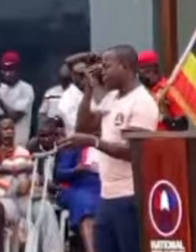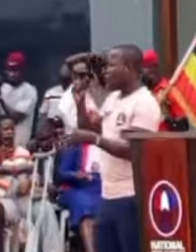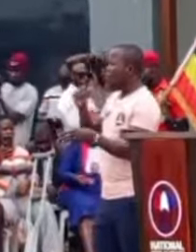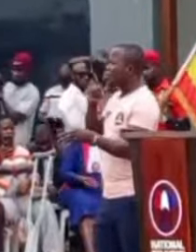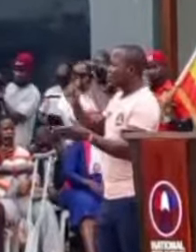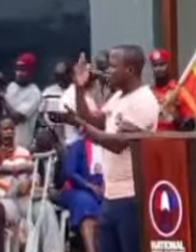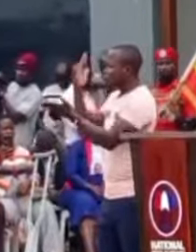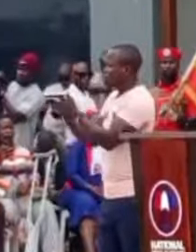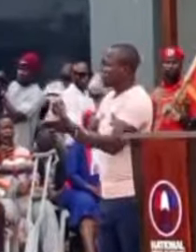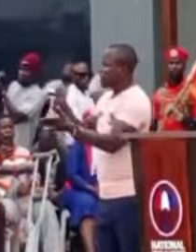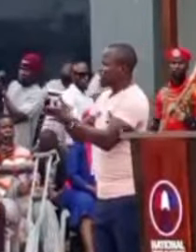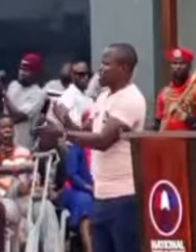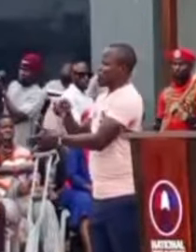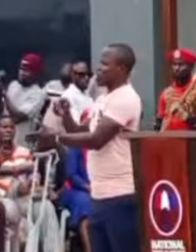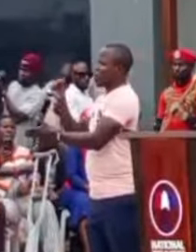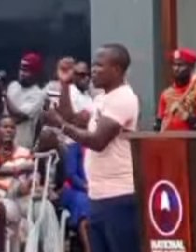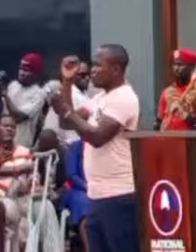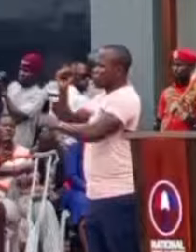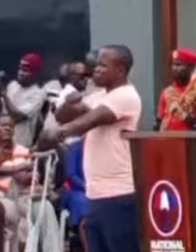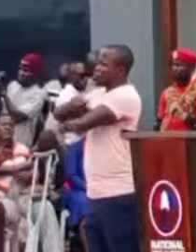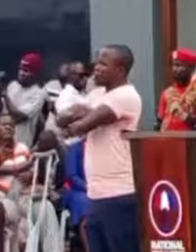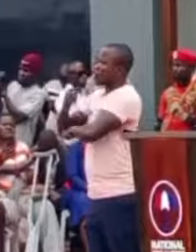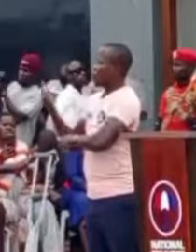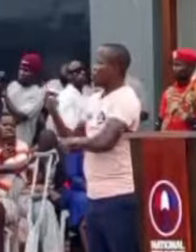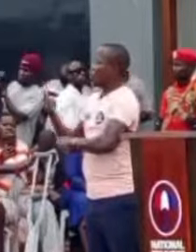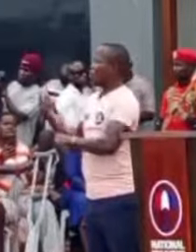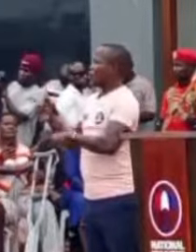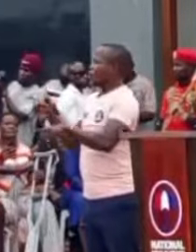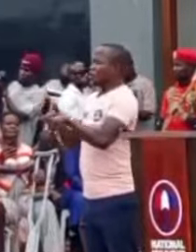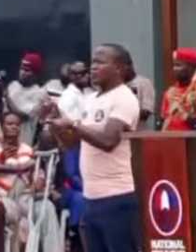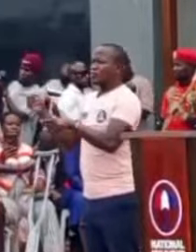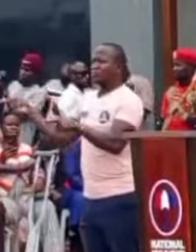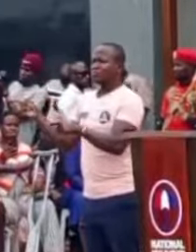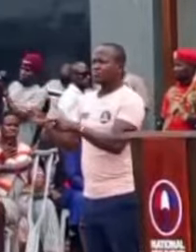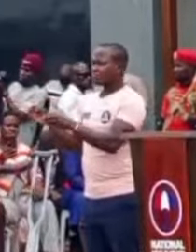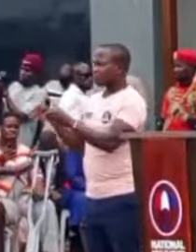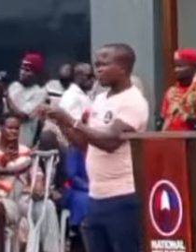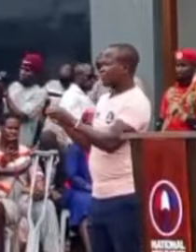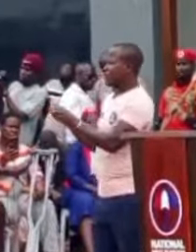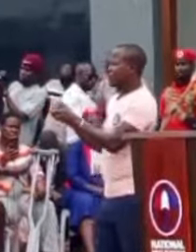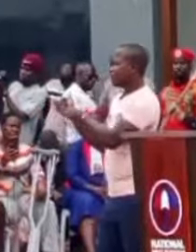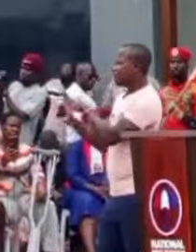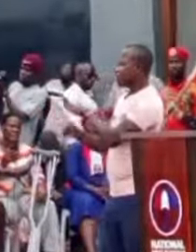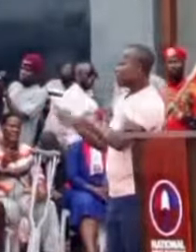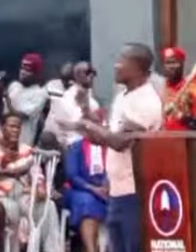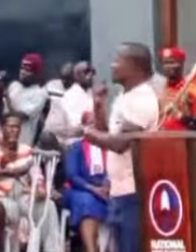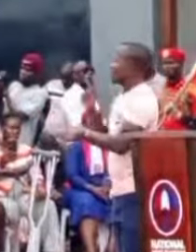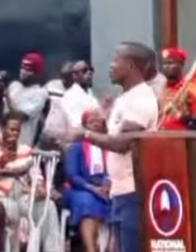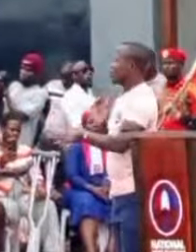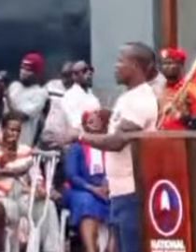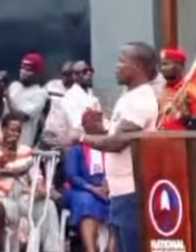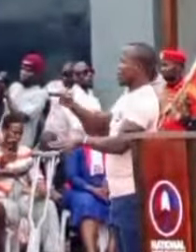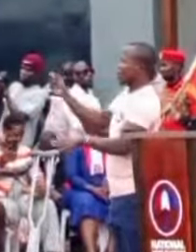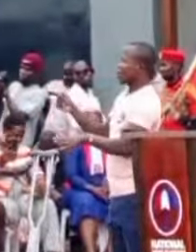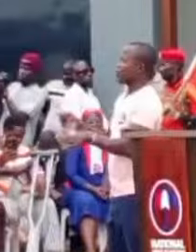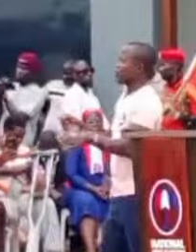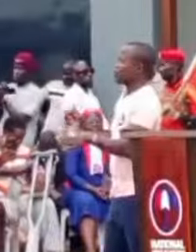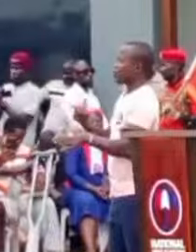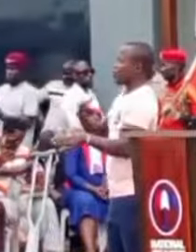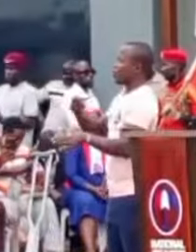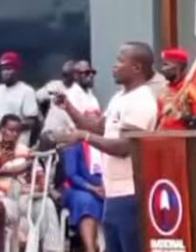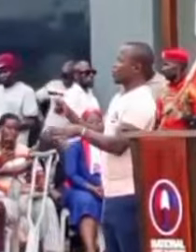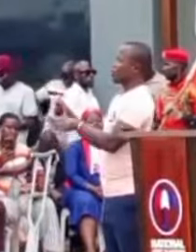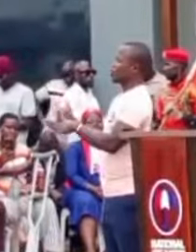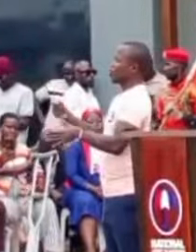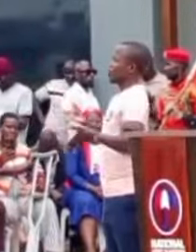tekukuma mu masomero mokka madamu deputy president akyogeddeko nti omukyalo omu yagenda okuzaala ne bagamba